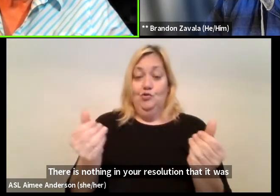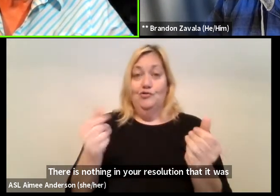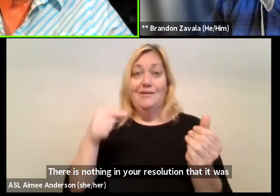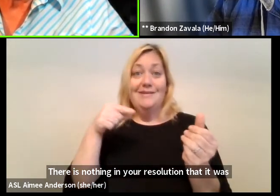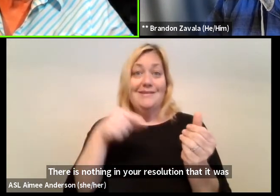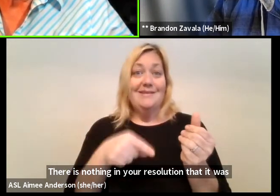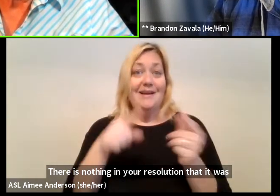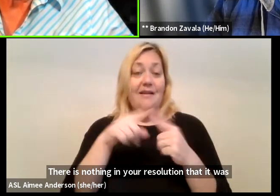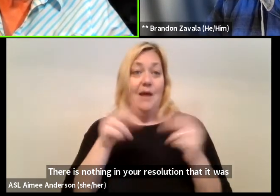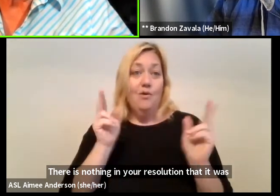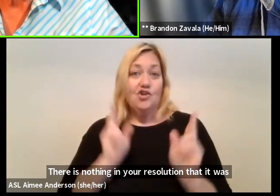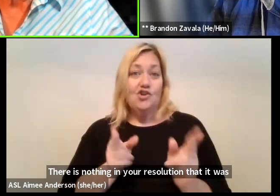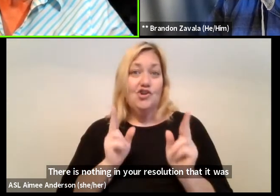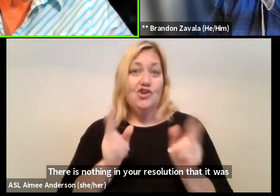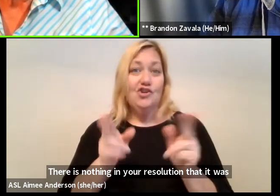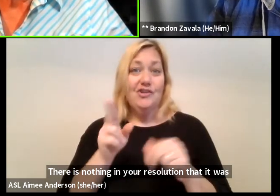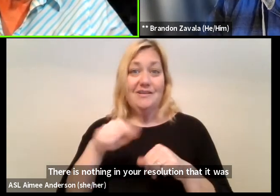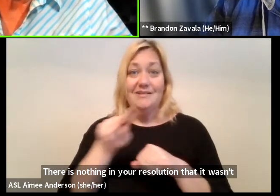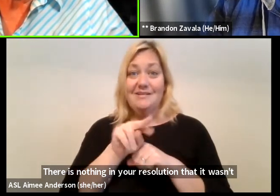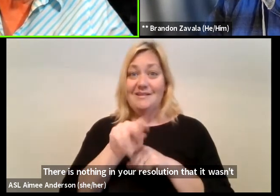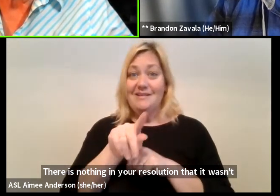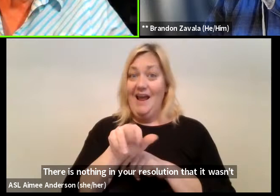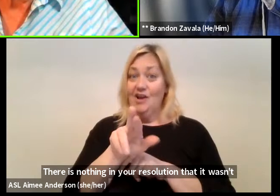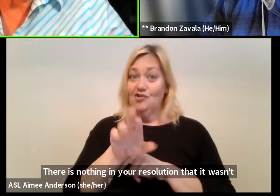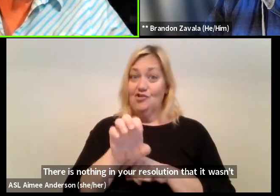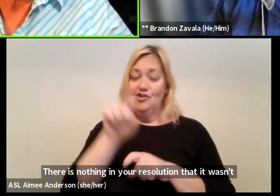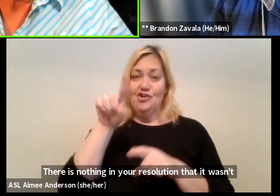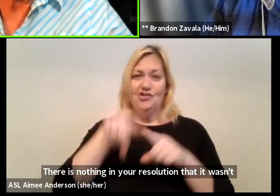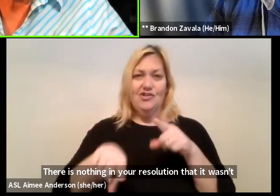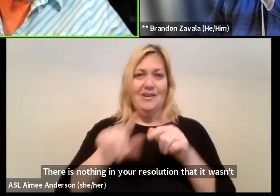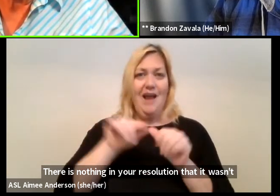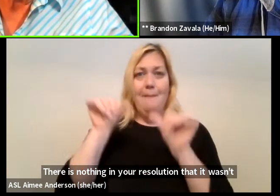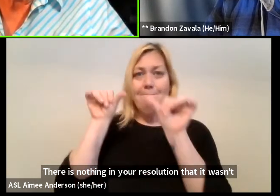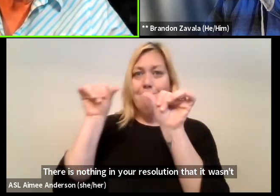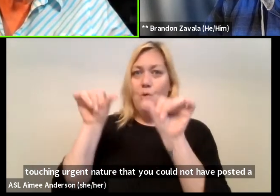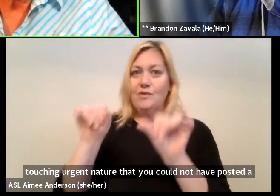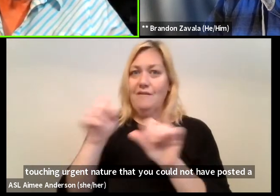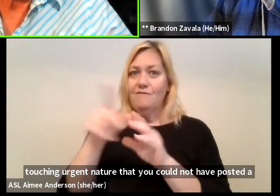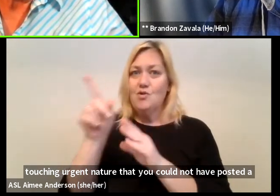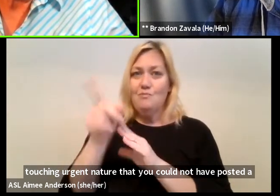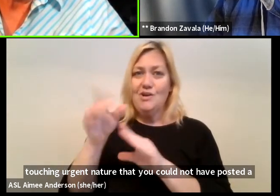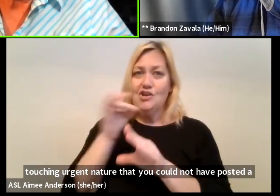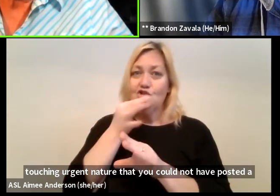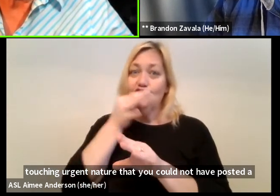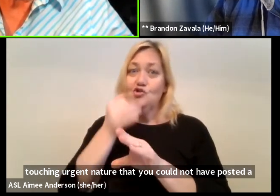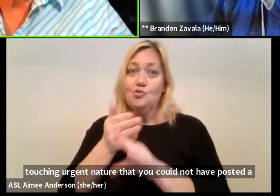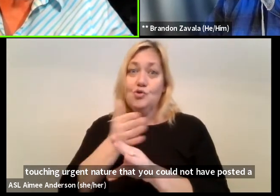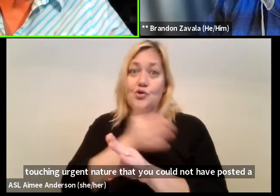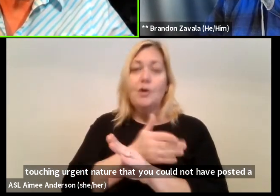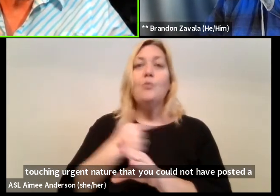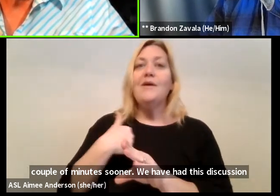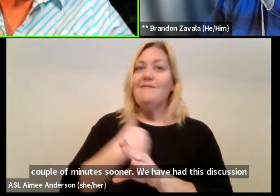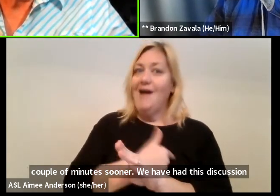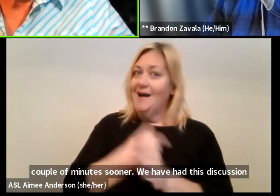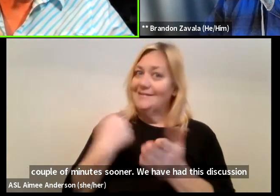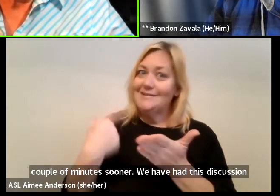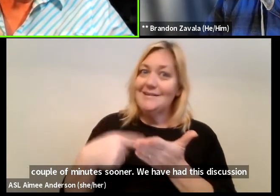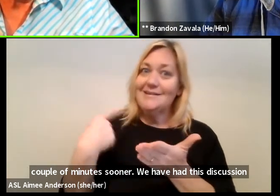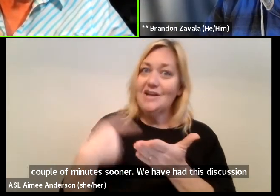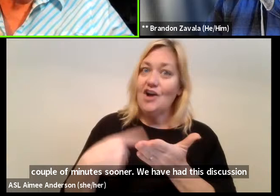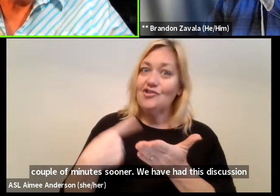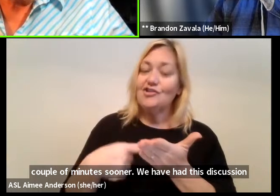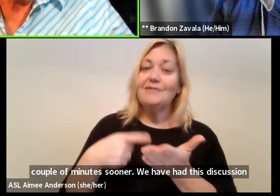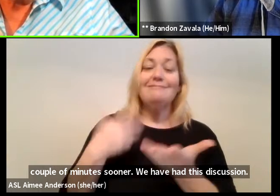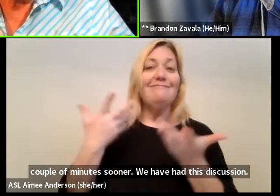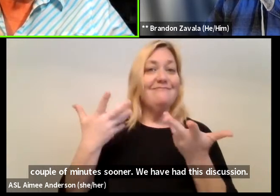of such an urgent nature that you could not have posted it a couple of minutes sooner. We have had this discussion. You have